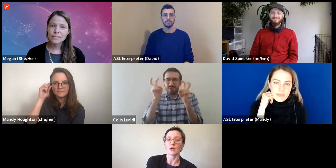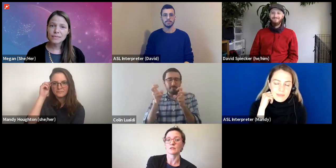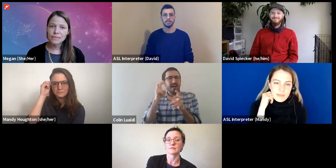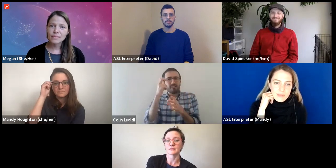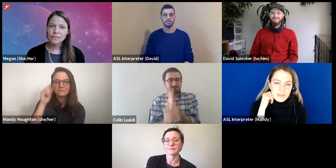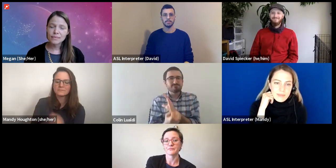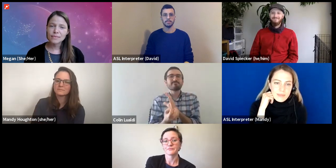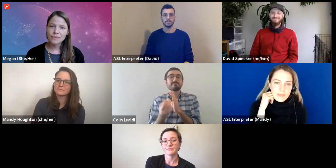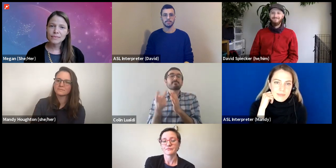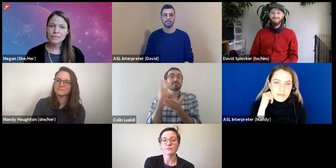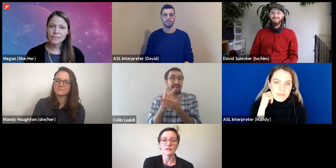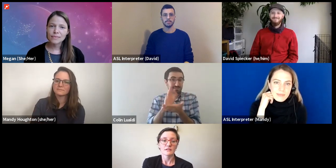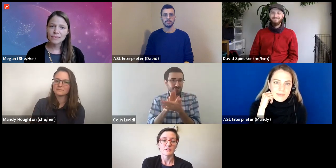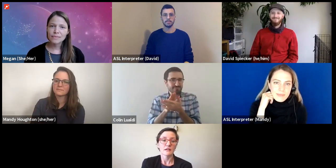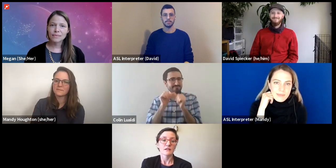difficult problems.